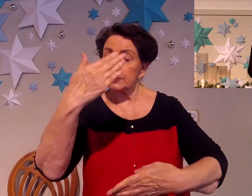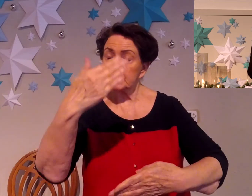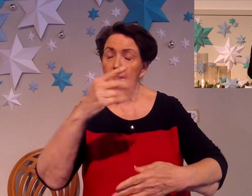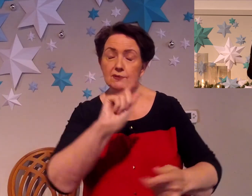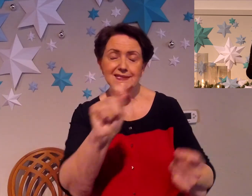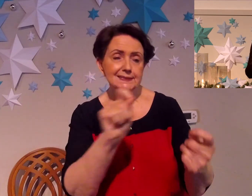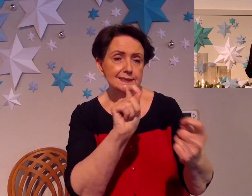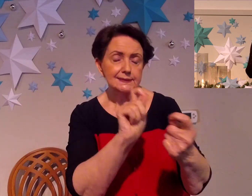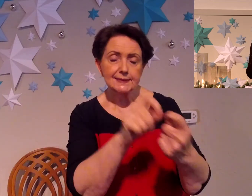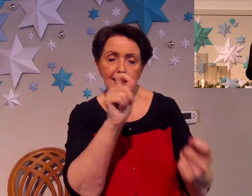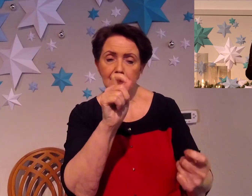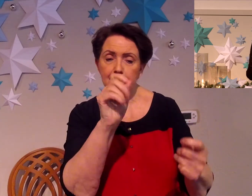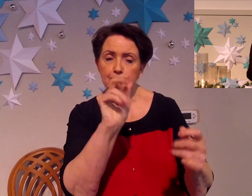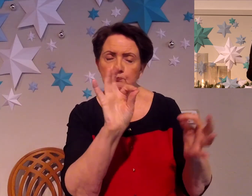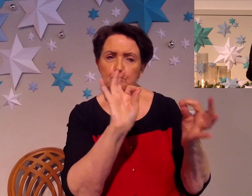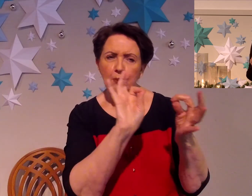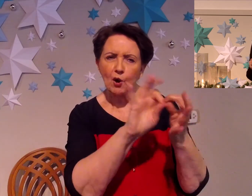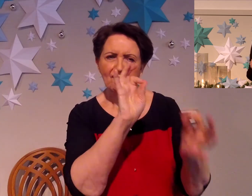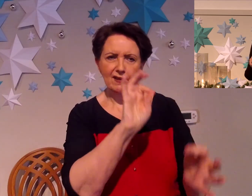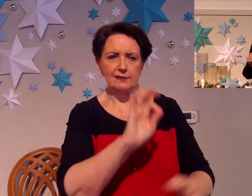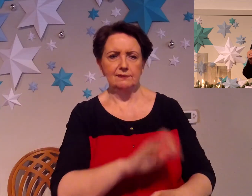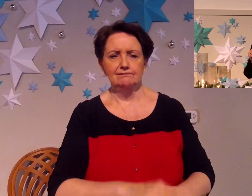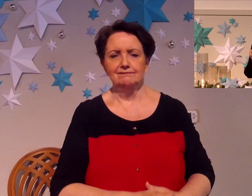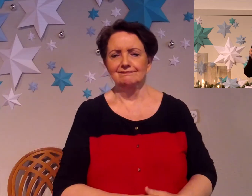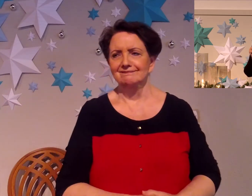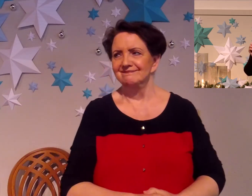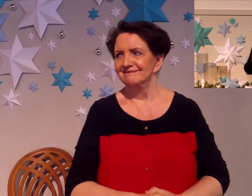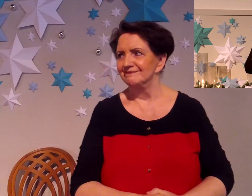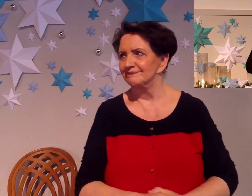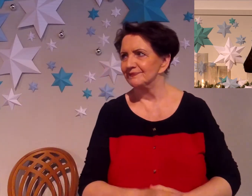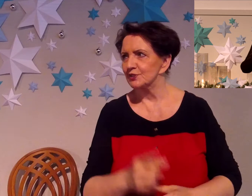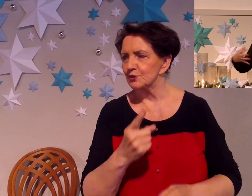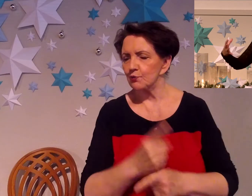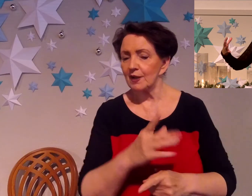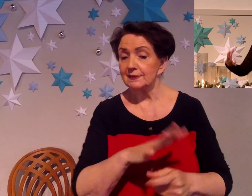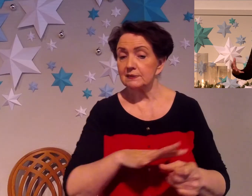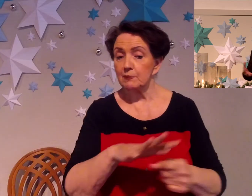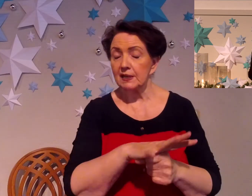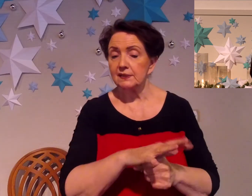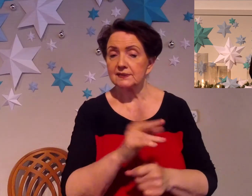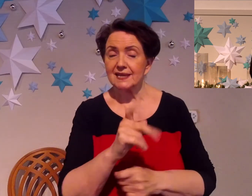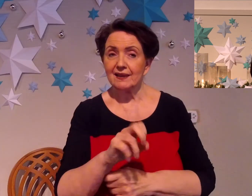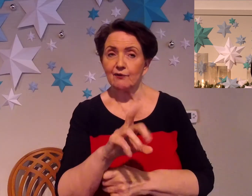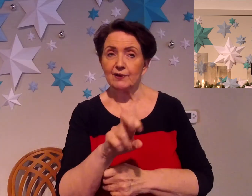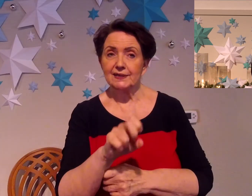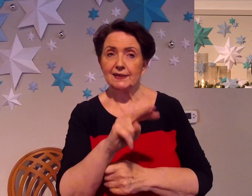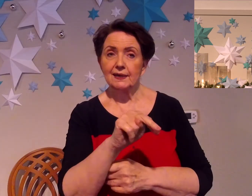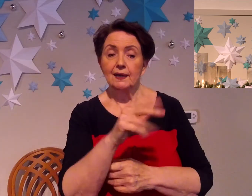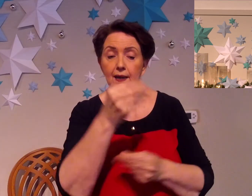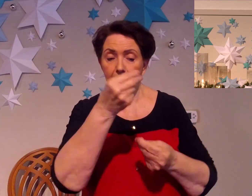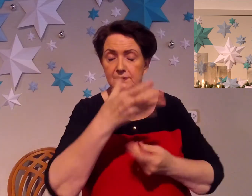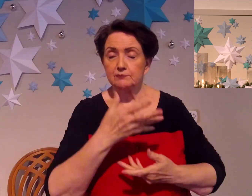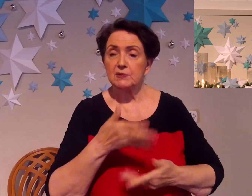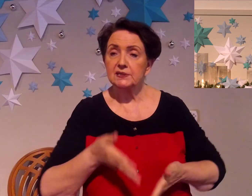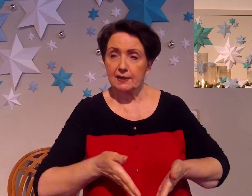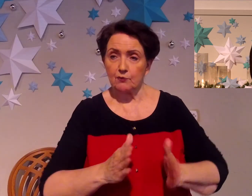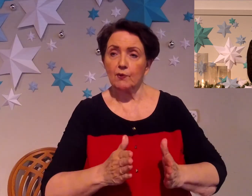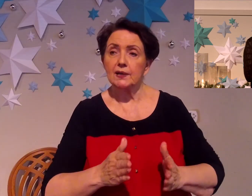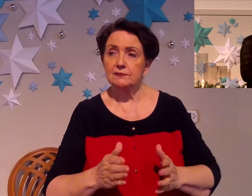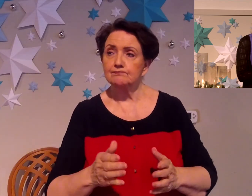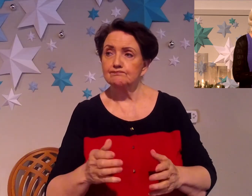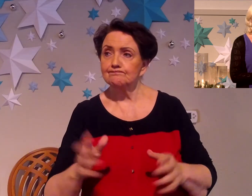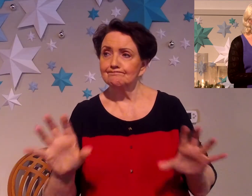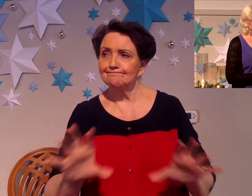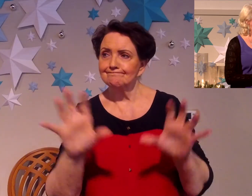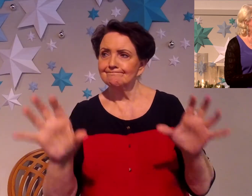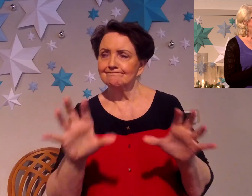exactly right for the condo. It's just the right space. Karen lets me do a lot of the decorating because I